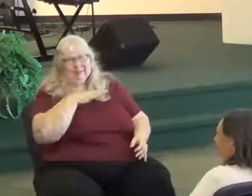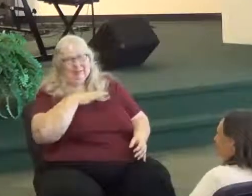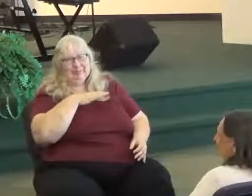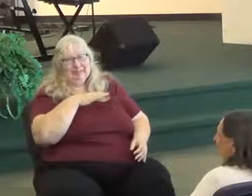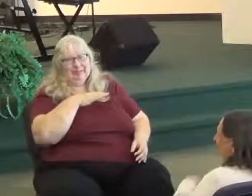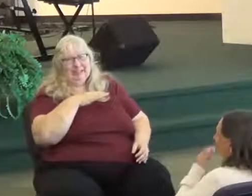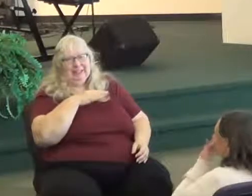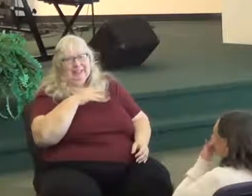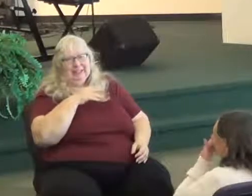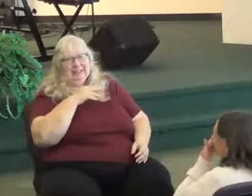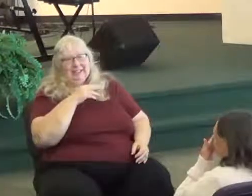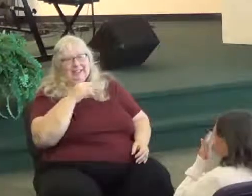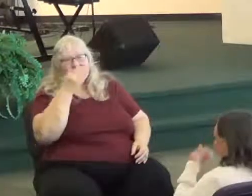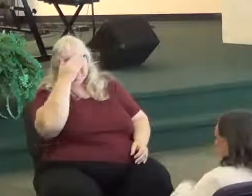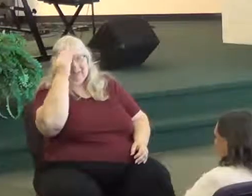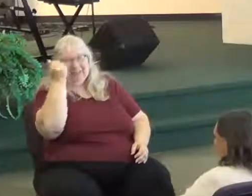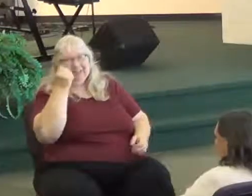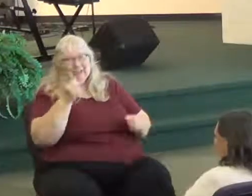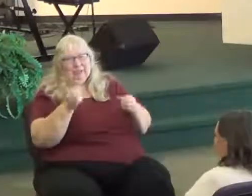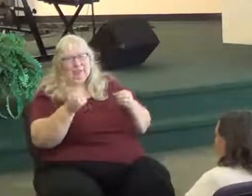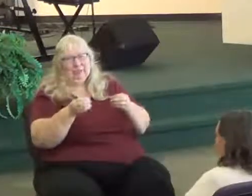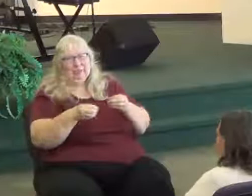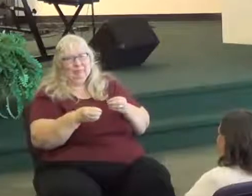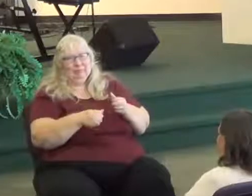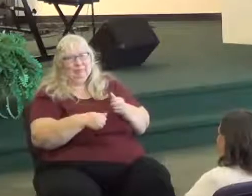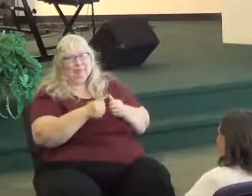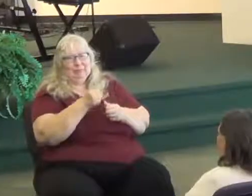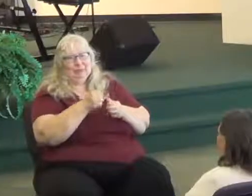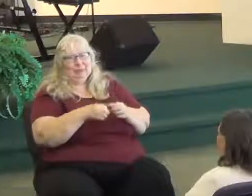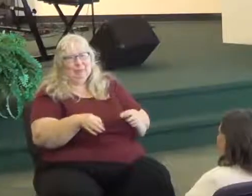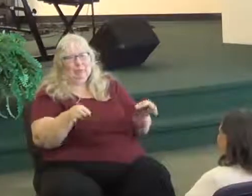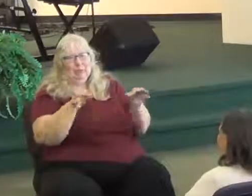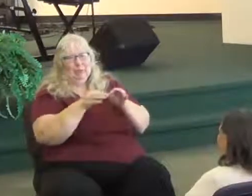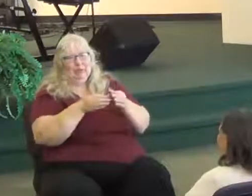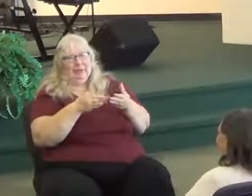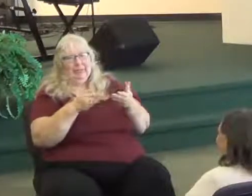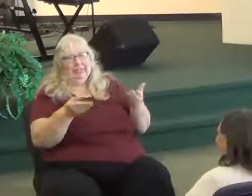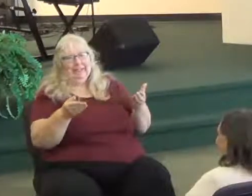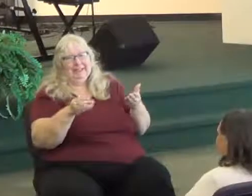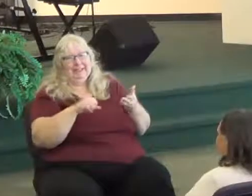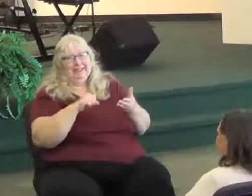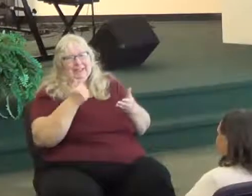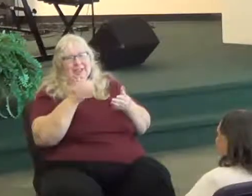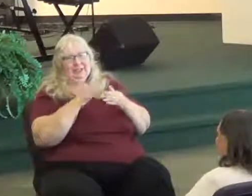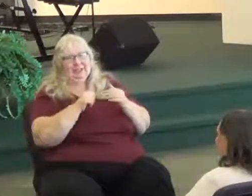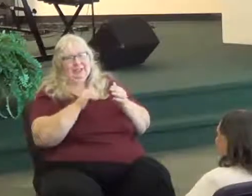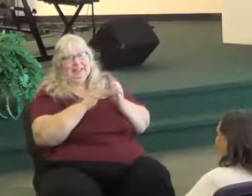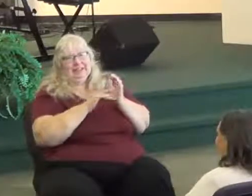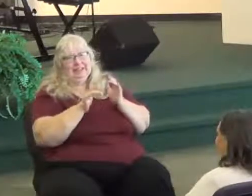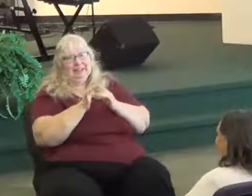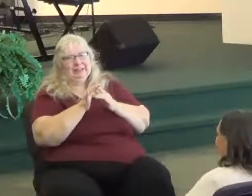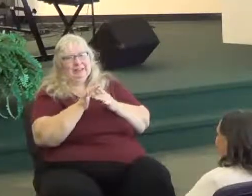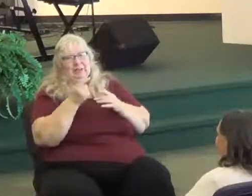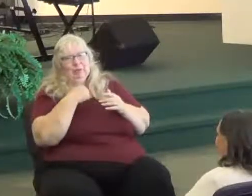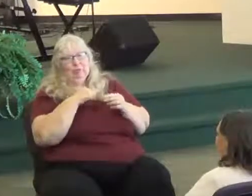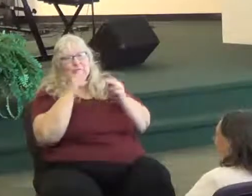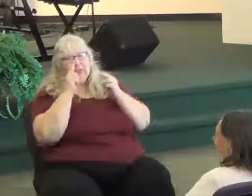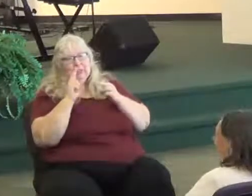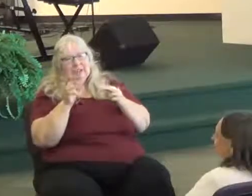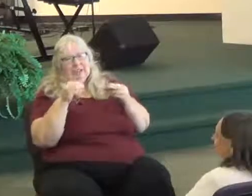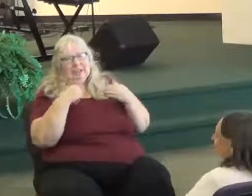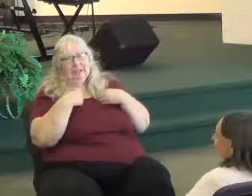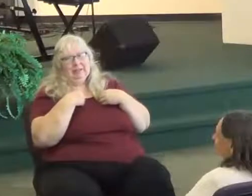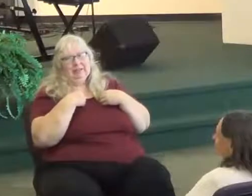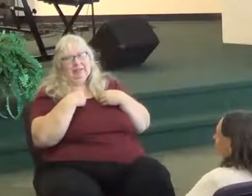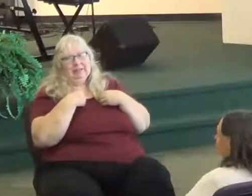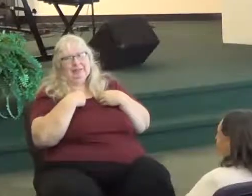part of our lives other than Jesus. So we're honored to have him with us this morning, and the